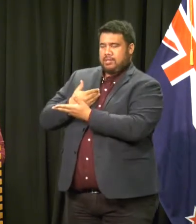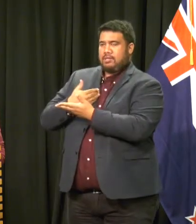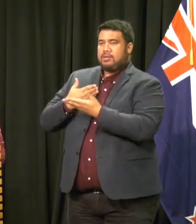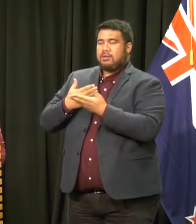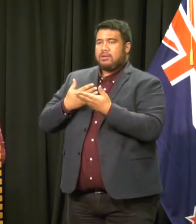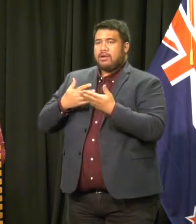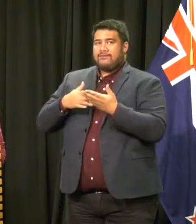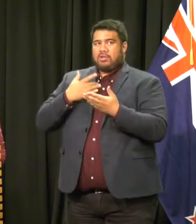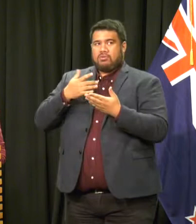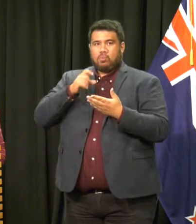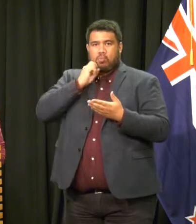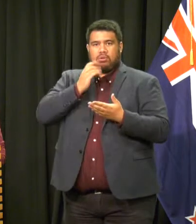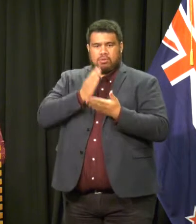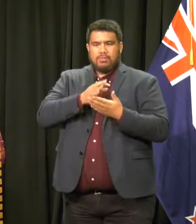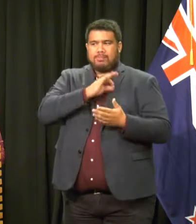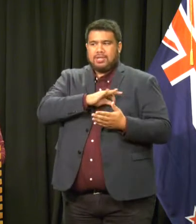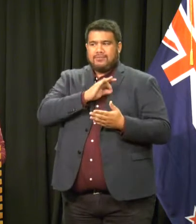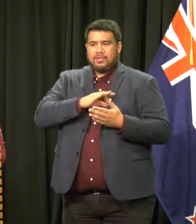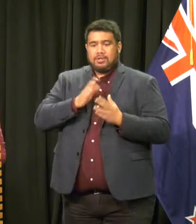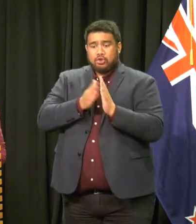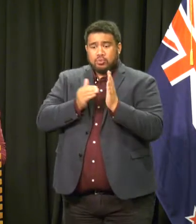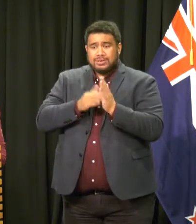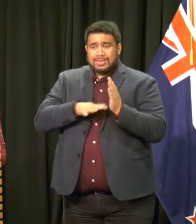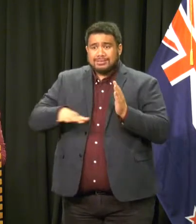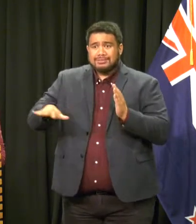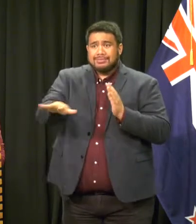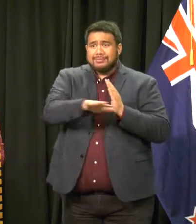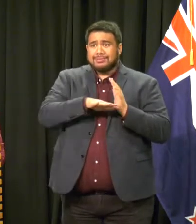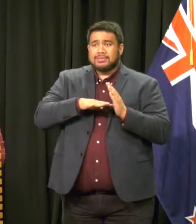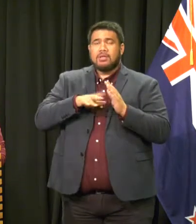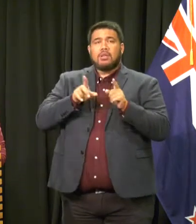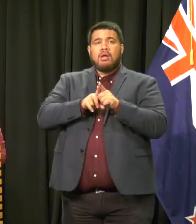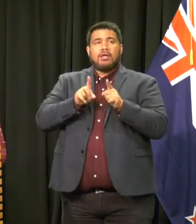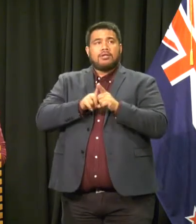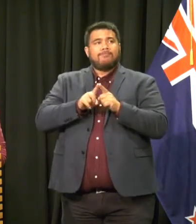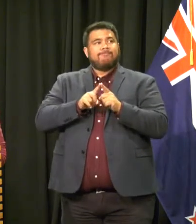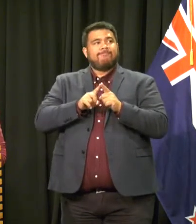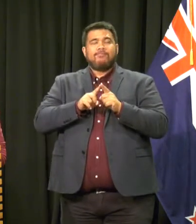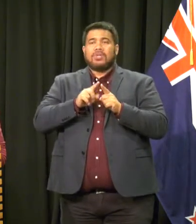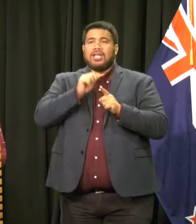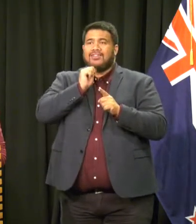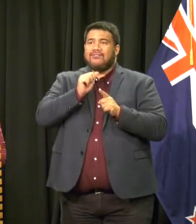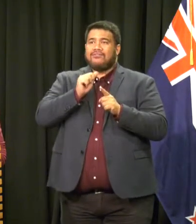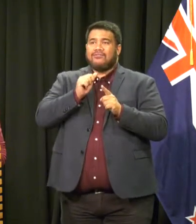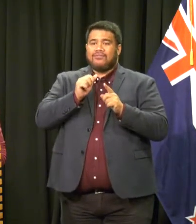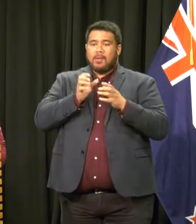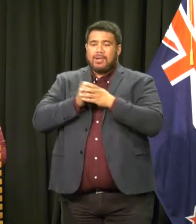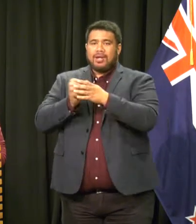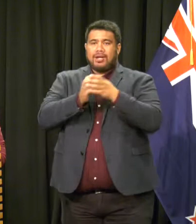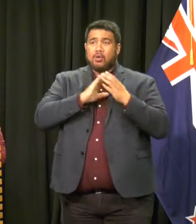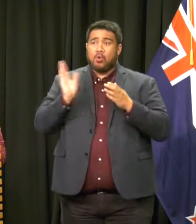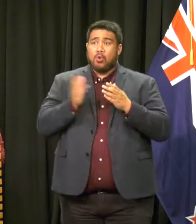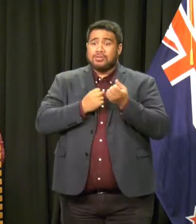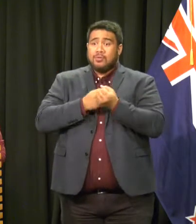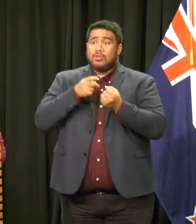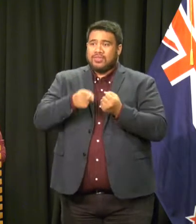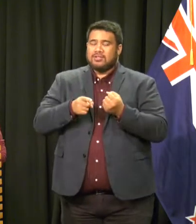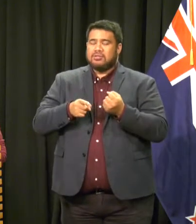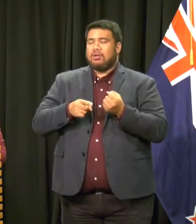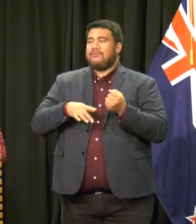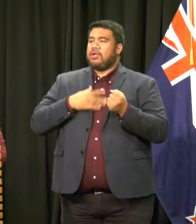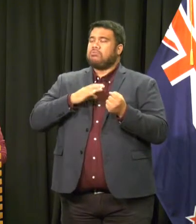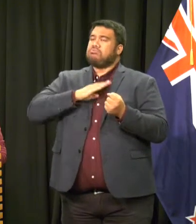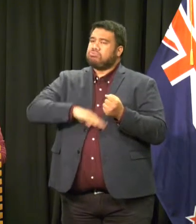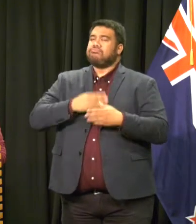I think, beneficial for New Zealand, particularly in terms of certainty if we're able to build cross-party support. Look, we were able to do that